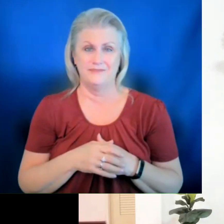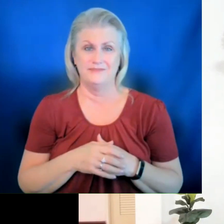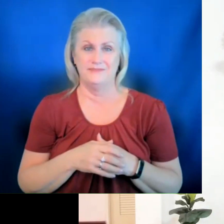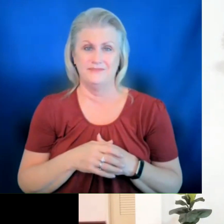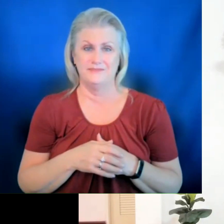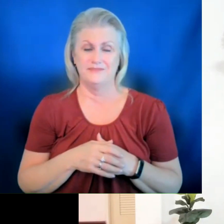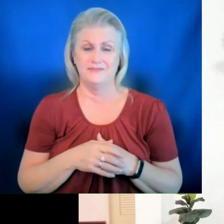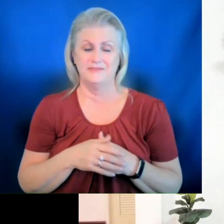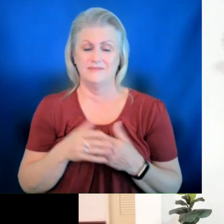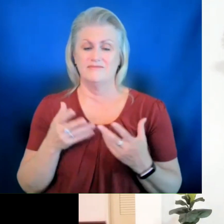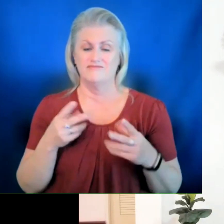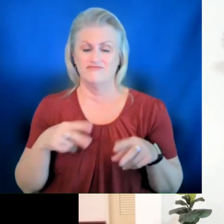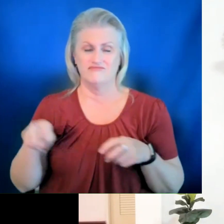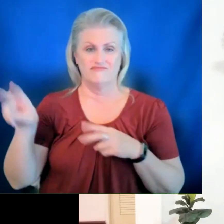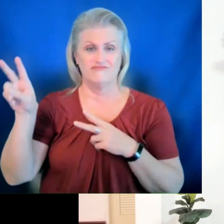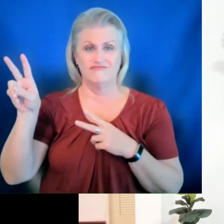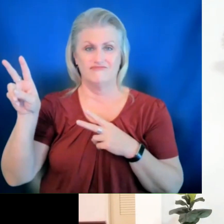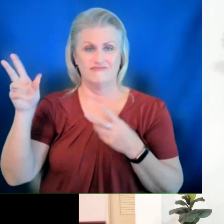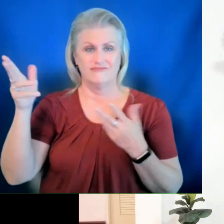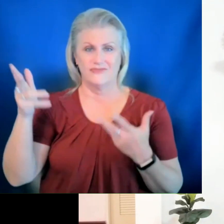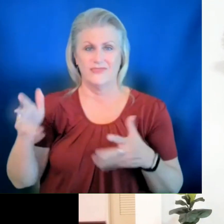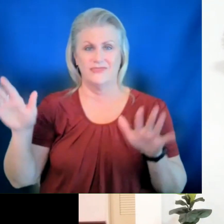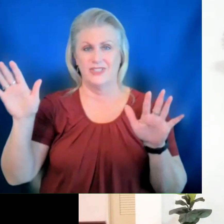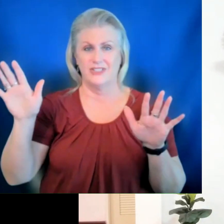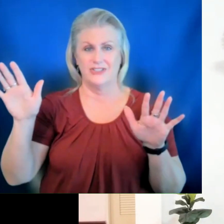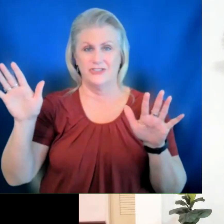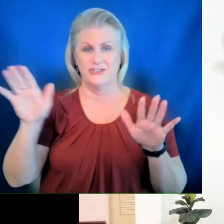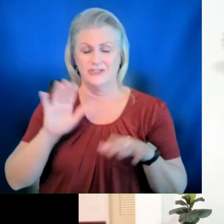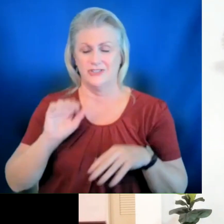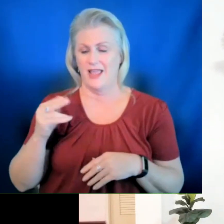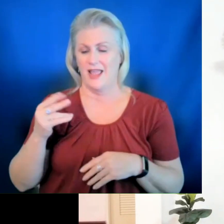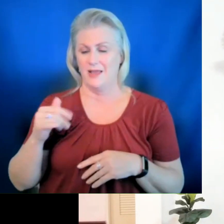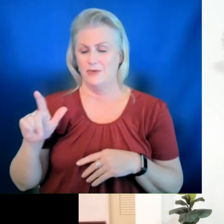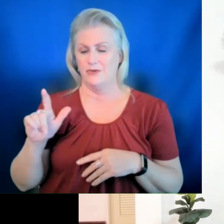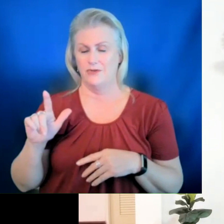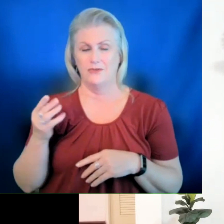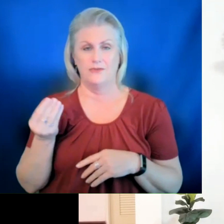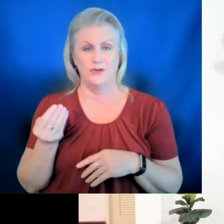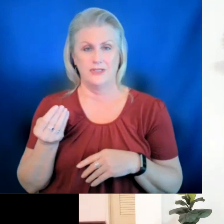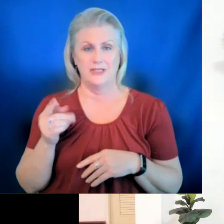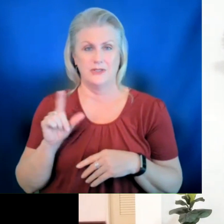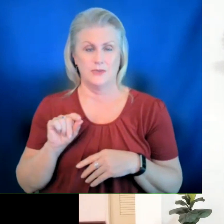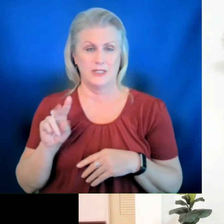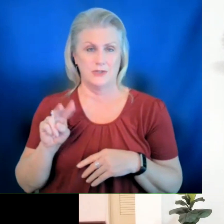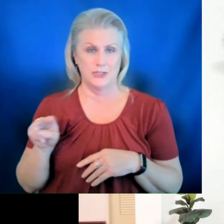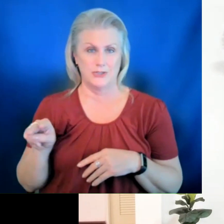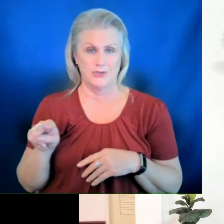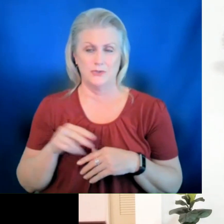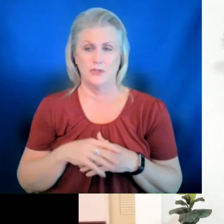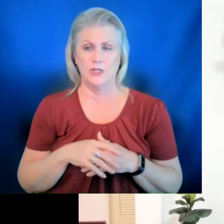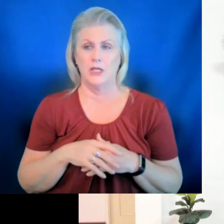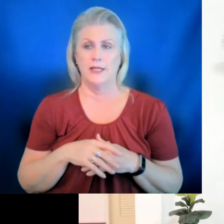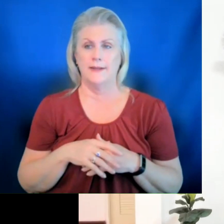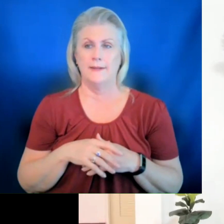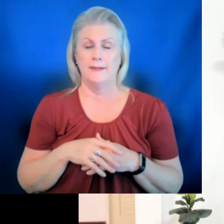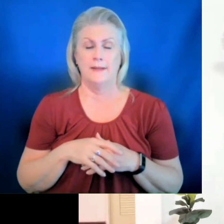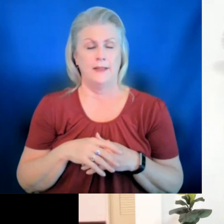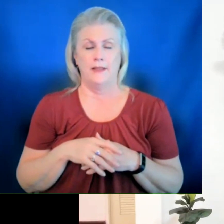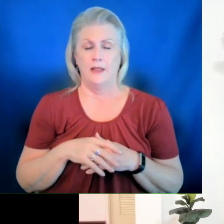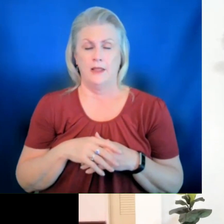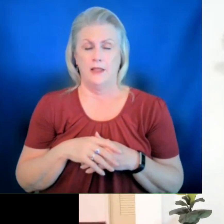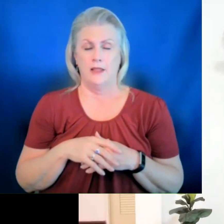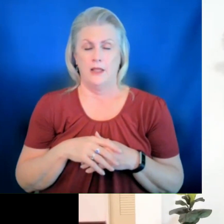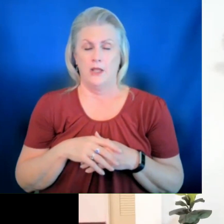life. And after he transitioned on the other side on April 14th of